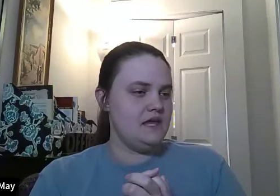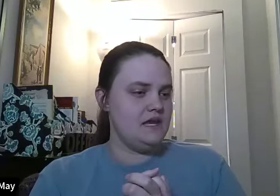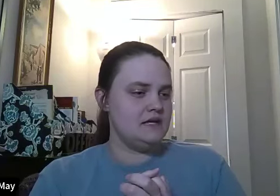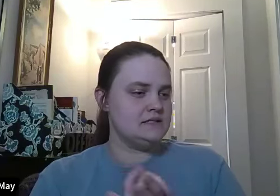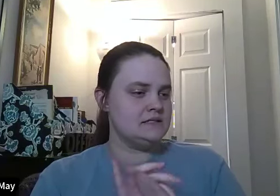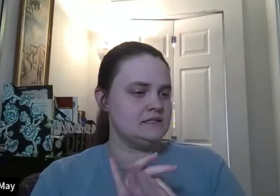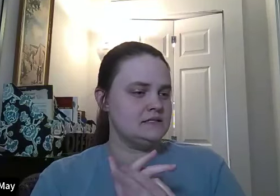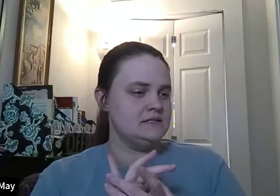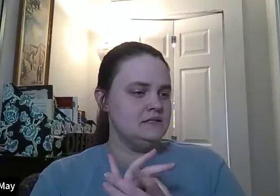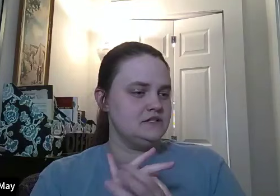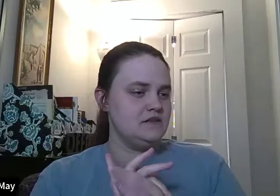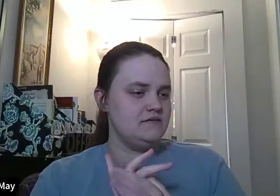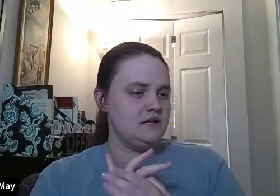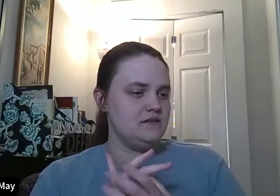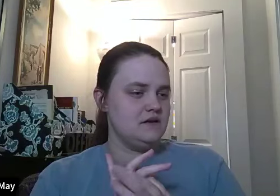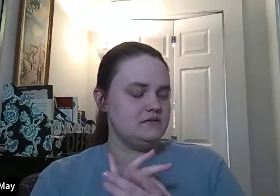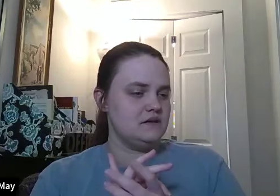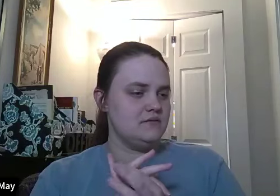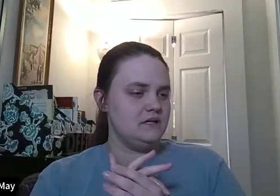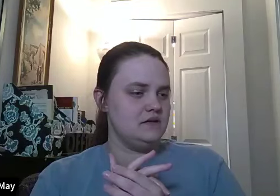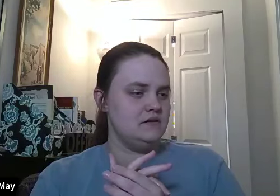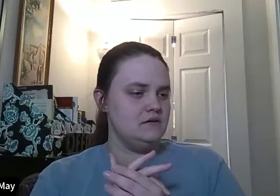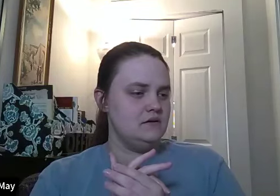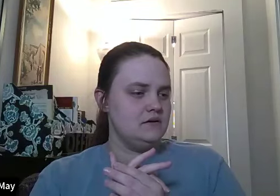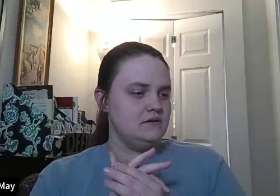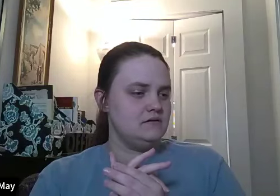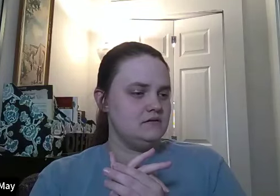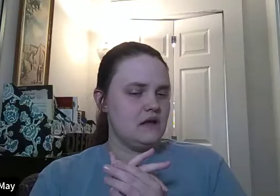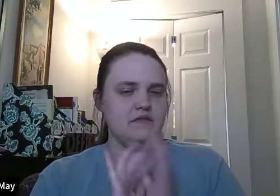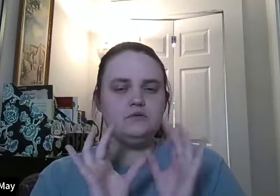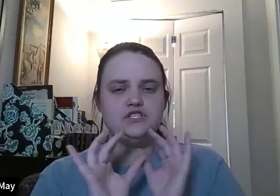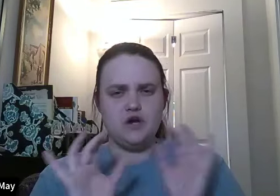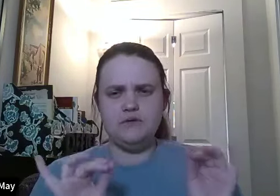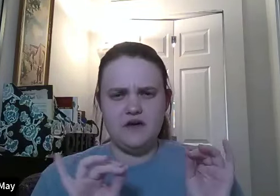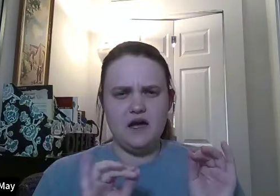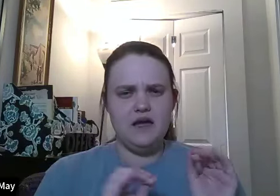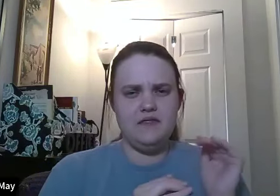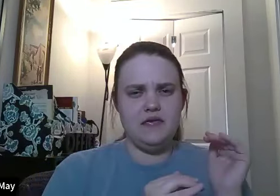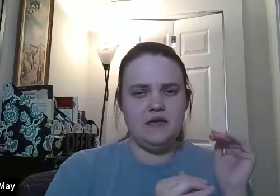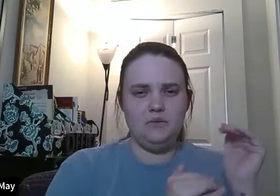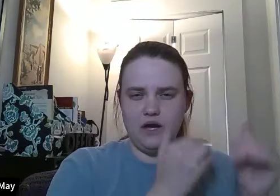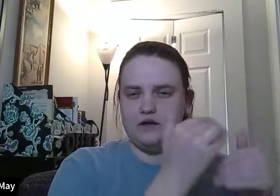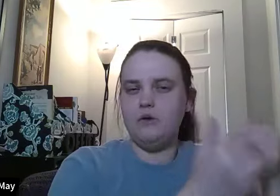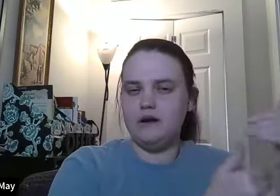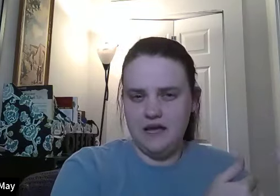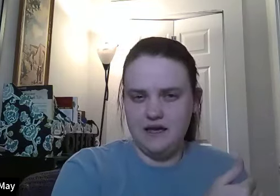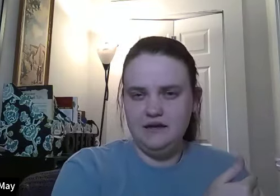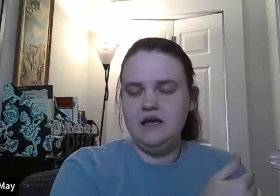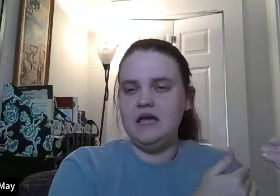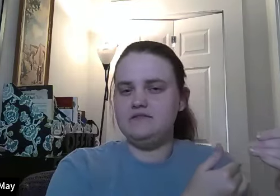then trying to think of anything else I think we'll just go with that and then we'll kind of go on ahead. And if there's